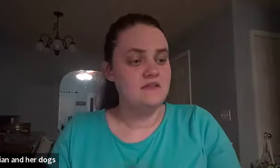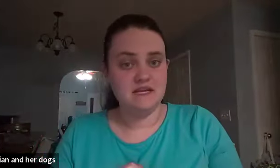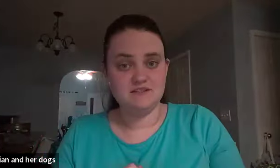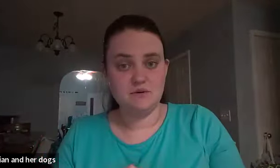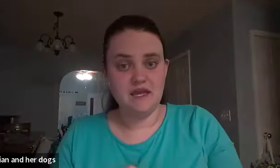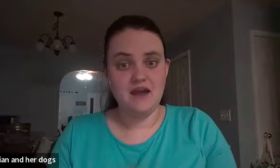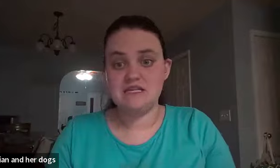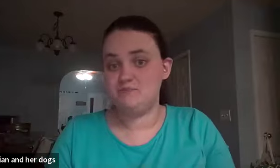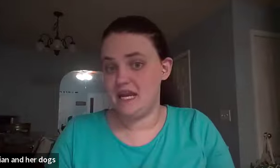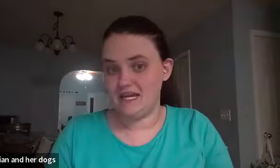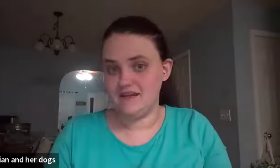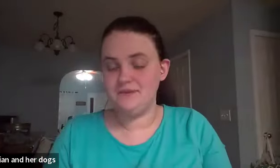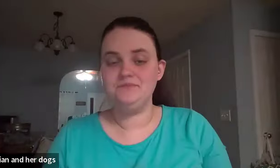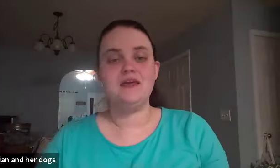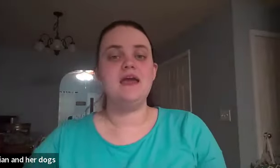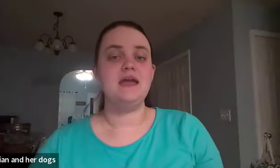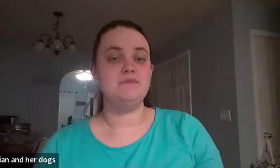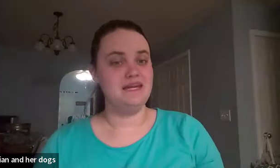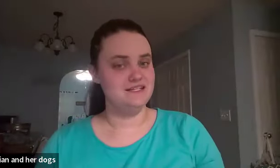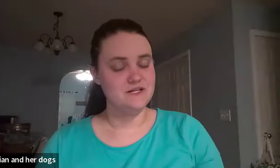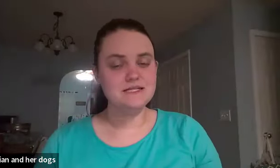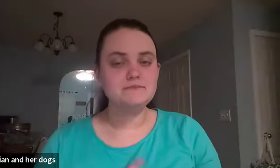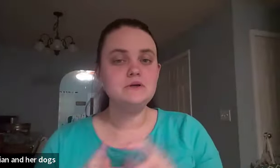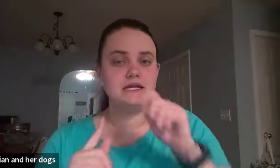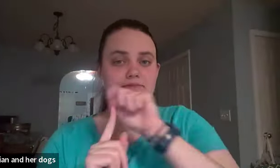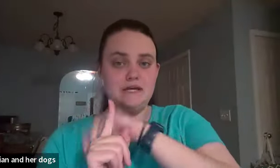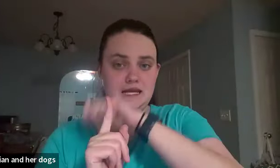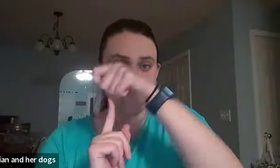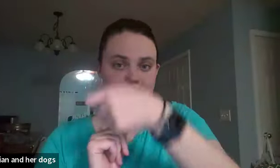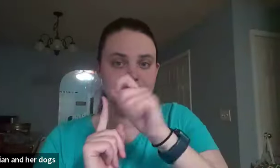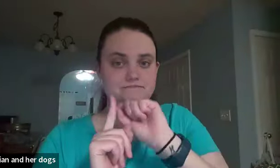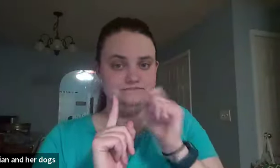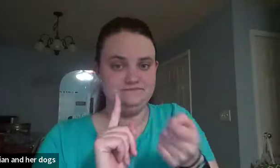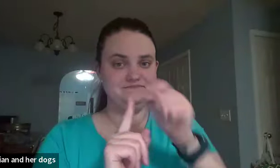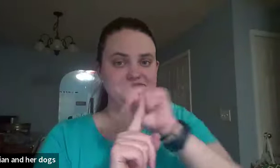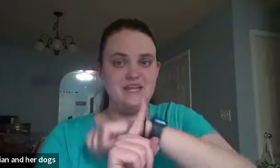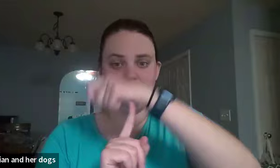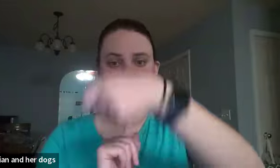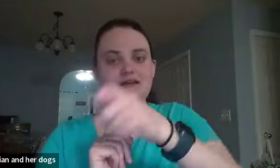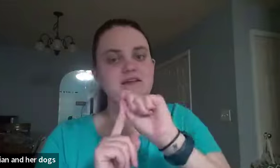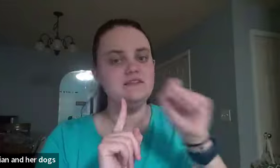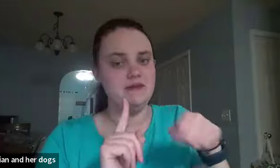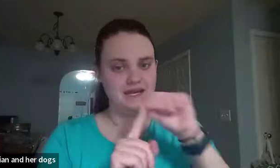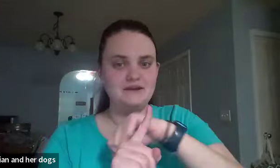The next one we have is banana. And banana is very simple. It's banana. Like you're peeling the